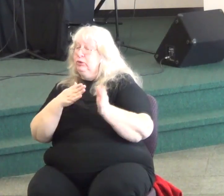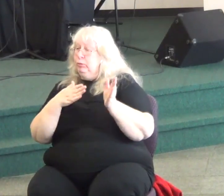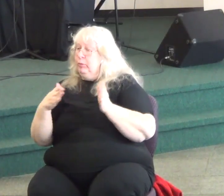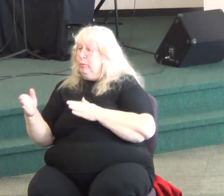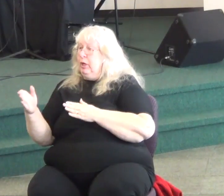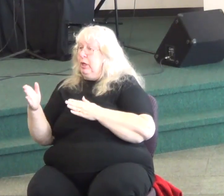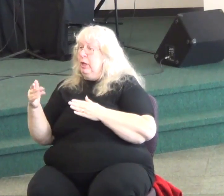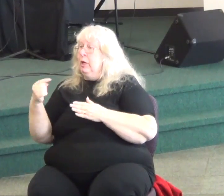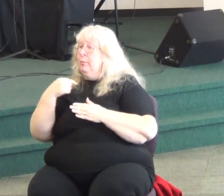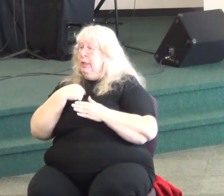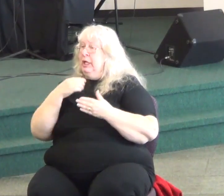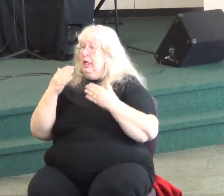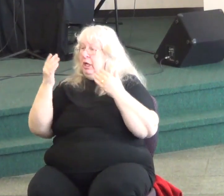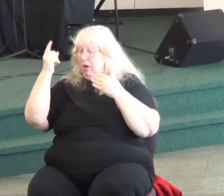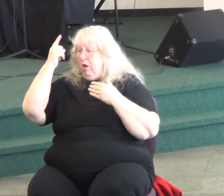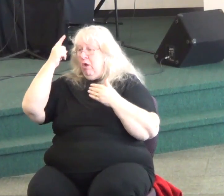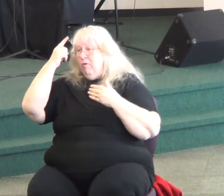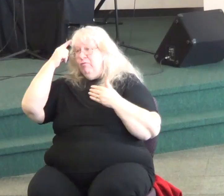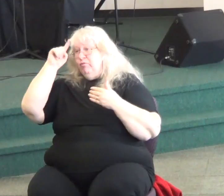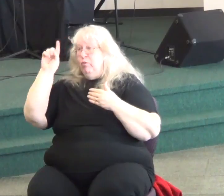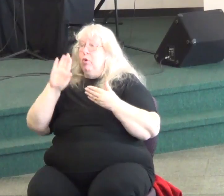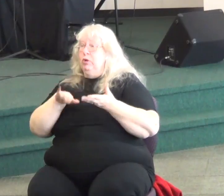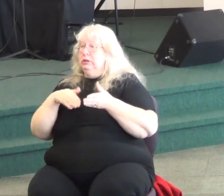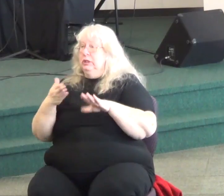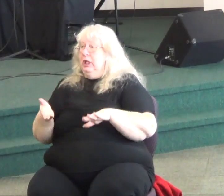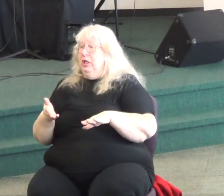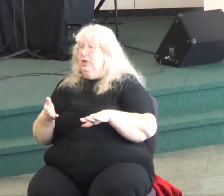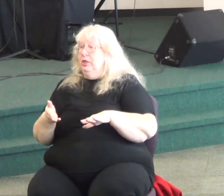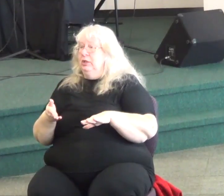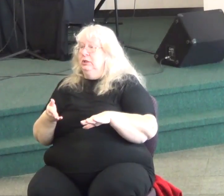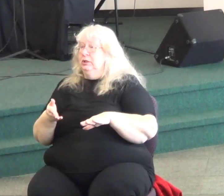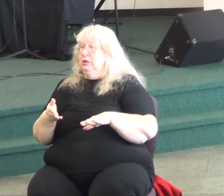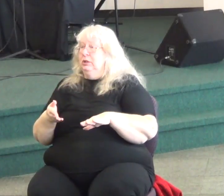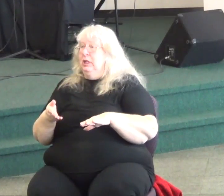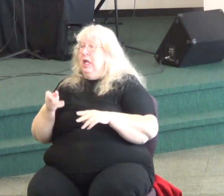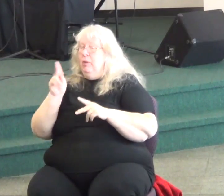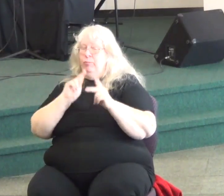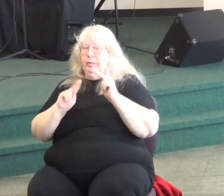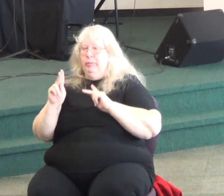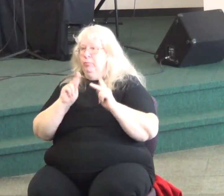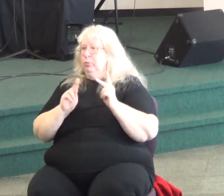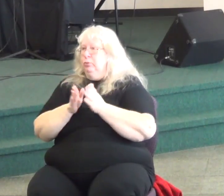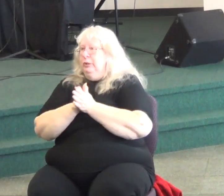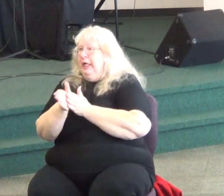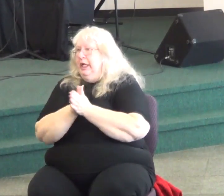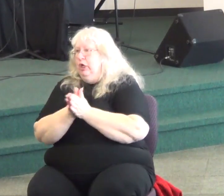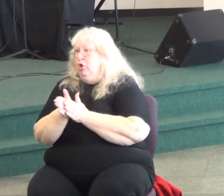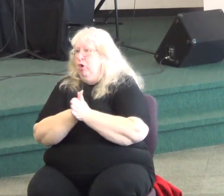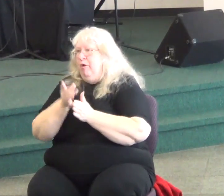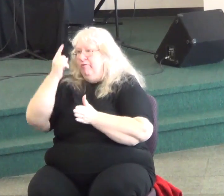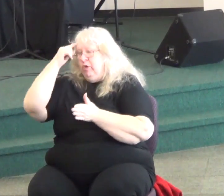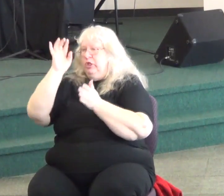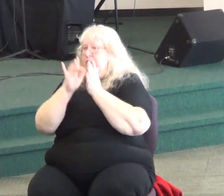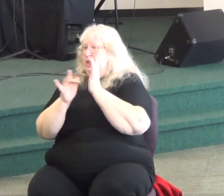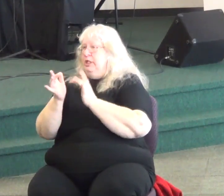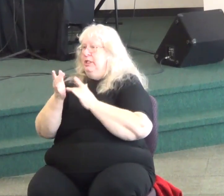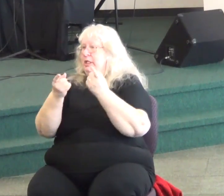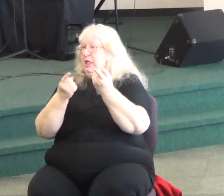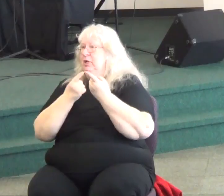they've lined the street. They've laid palm leaves and their cloaks down for the king. And you know what? Palm leaves weren't in the area,